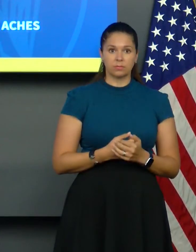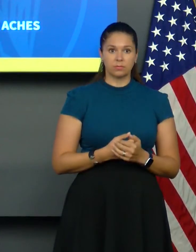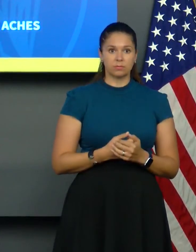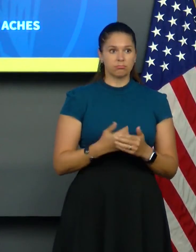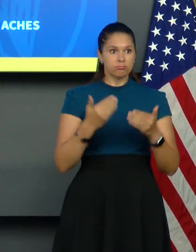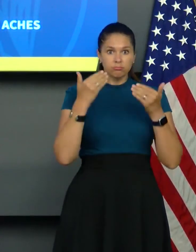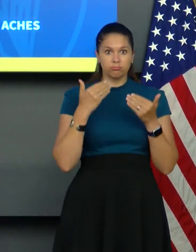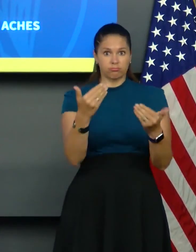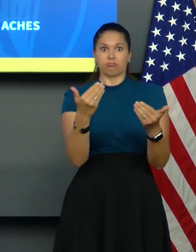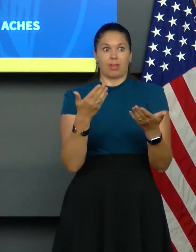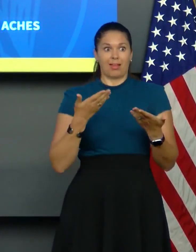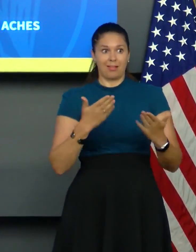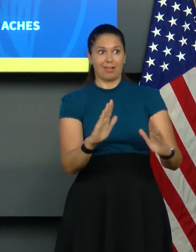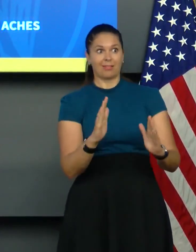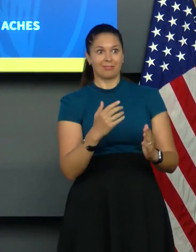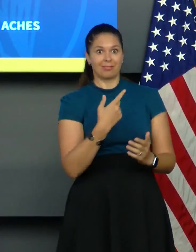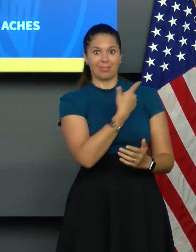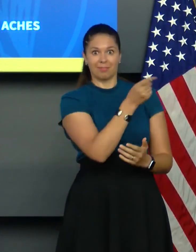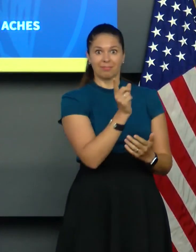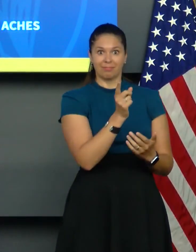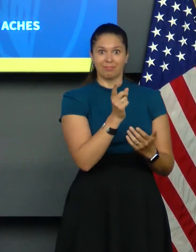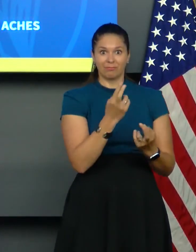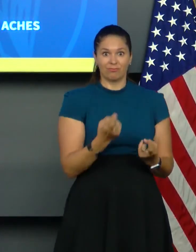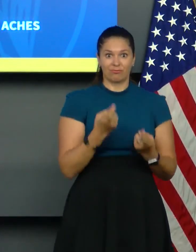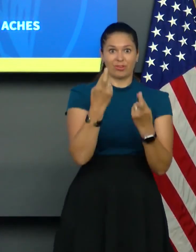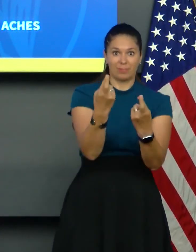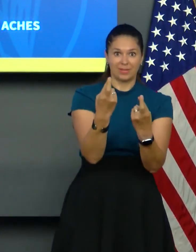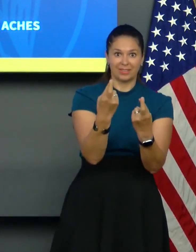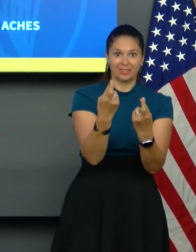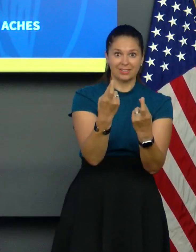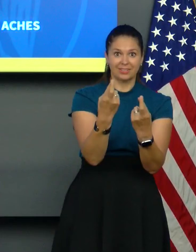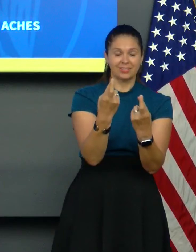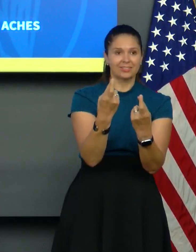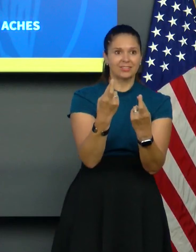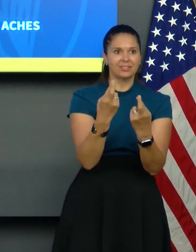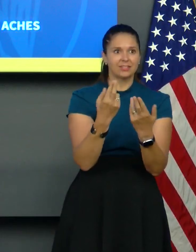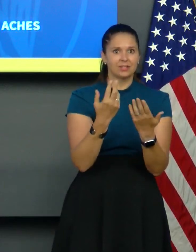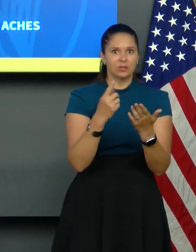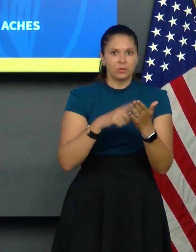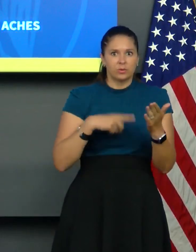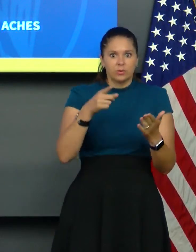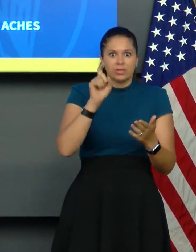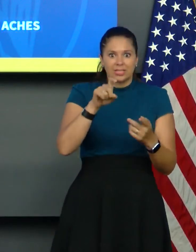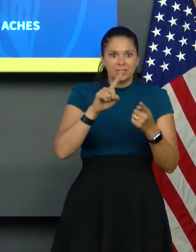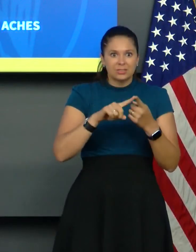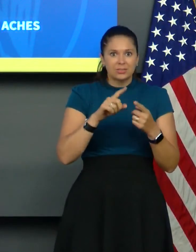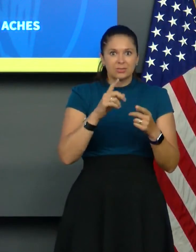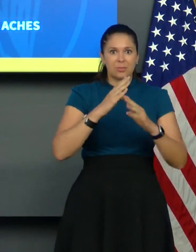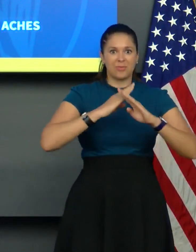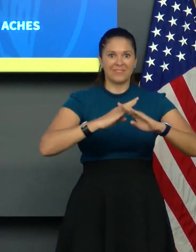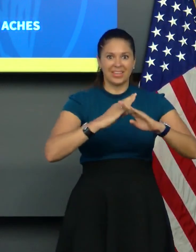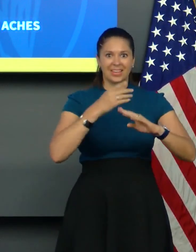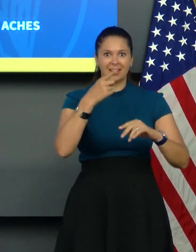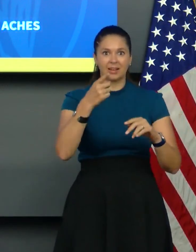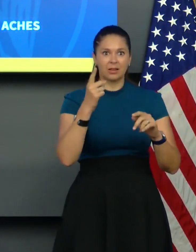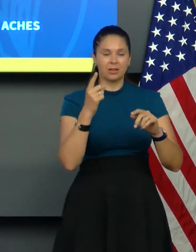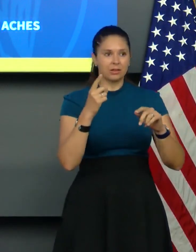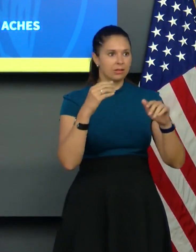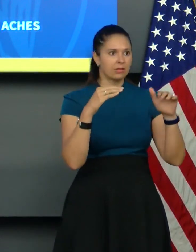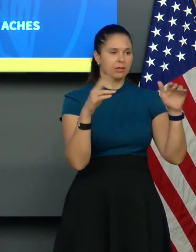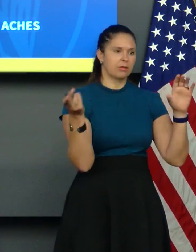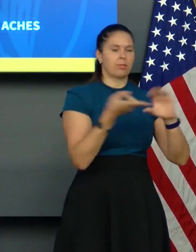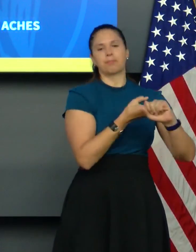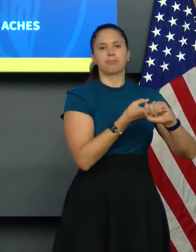and let them give you the recommendation that is necessary to keep you out of the hospital in the first